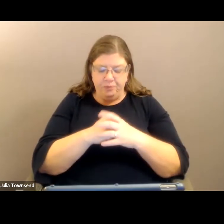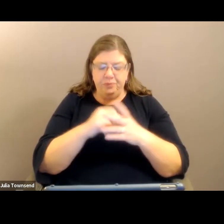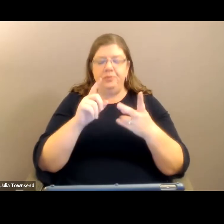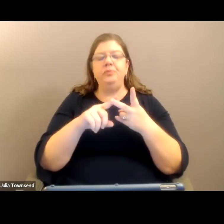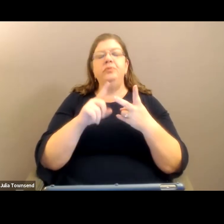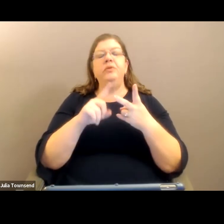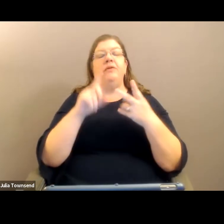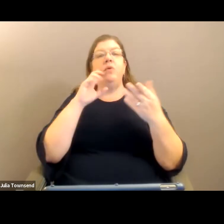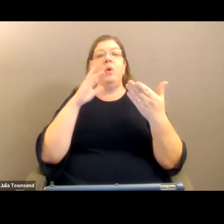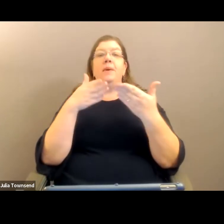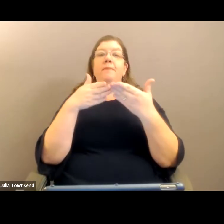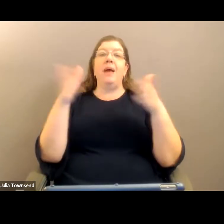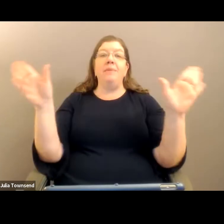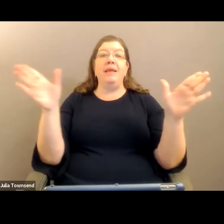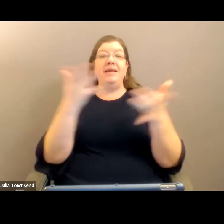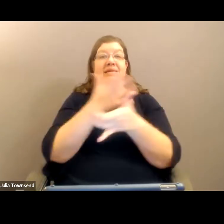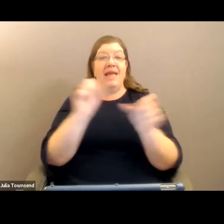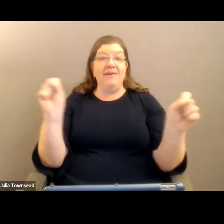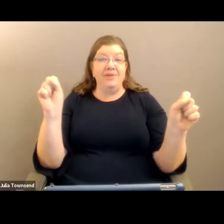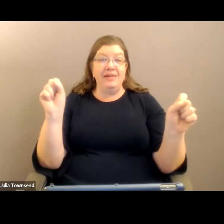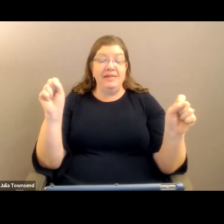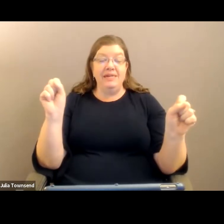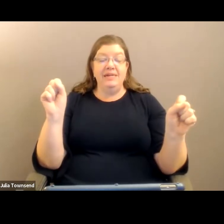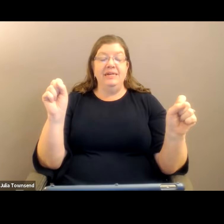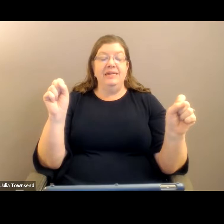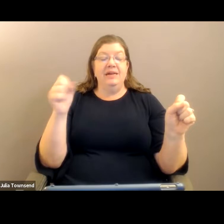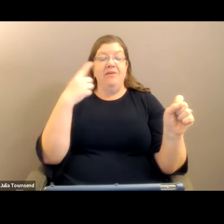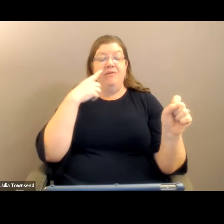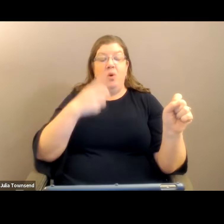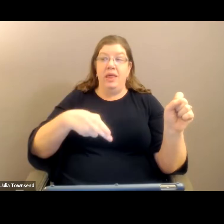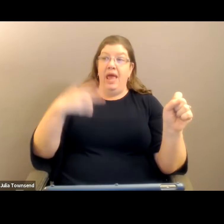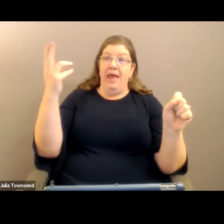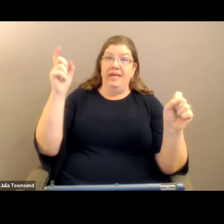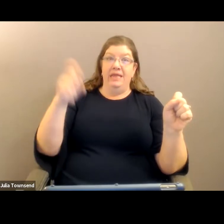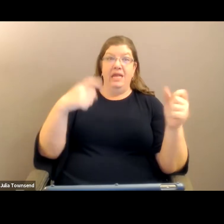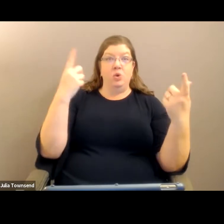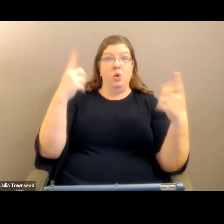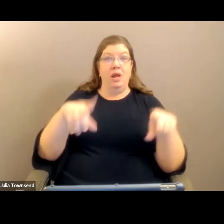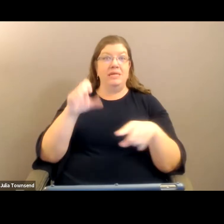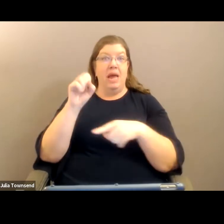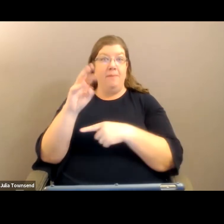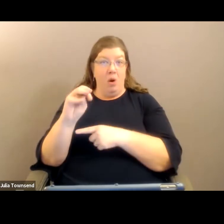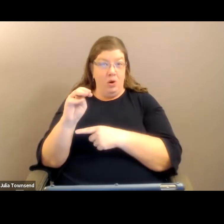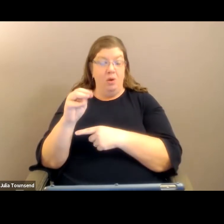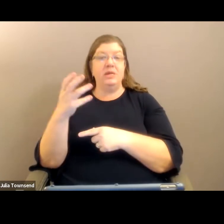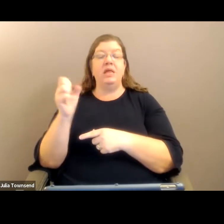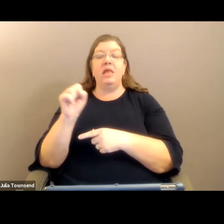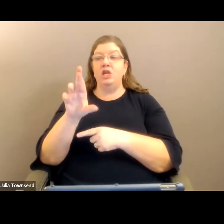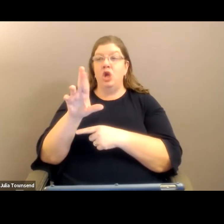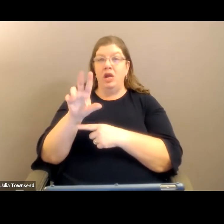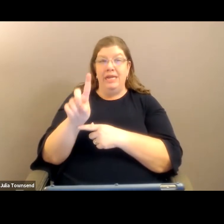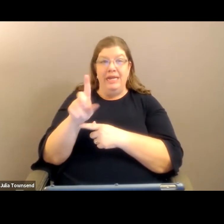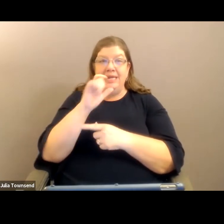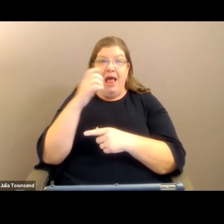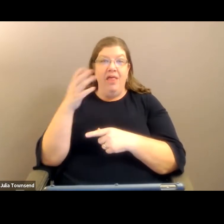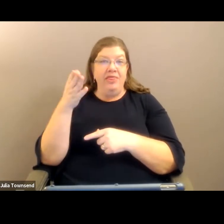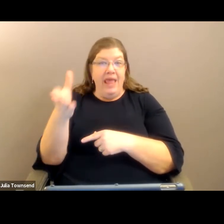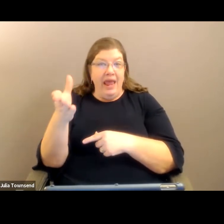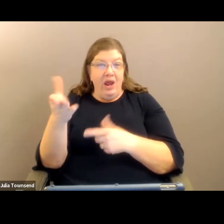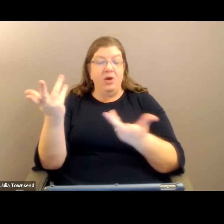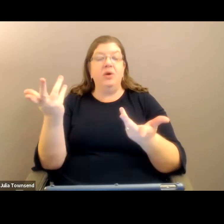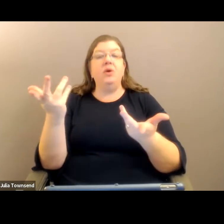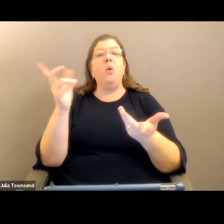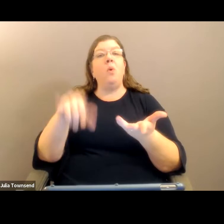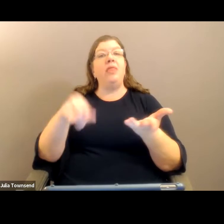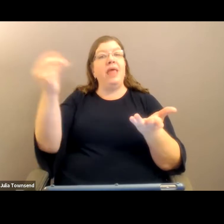public safety, with regards to the high need that's going on at San Marcos, and, the SRD is not there. And what that says